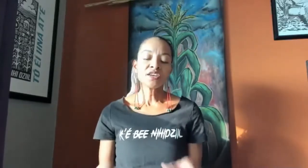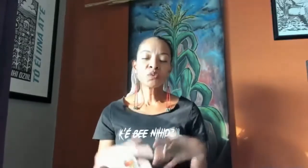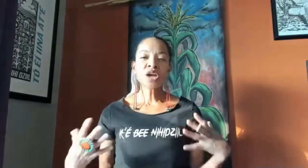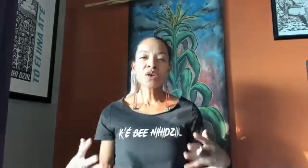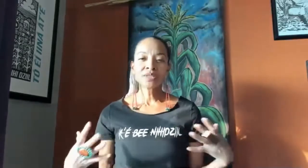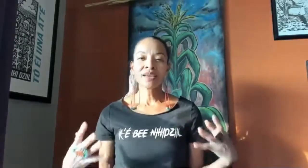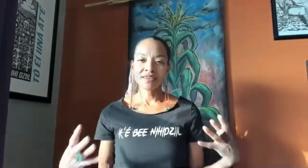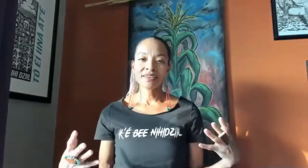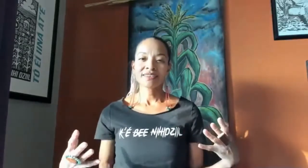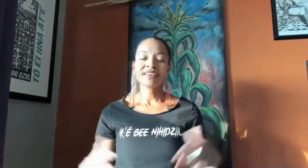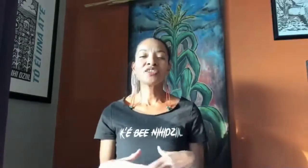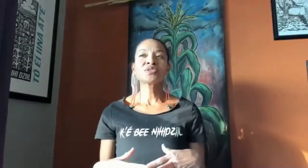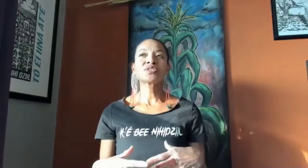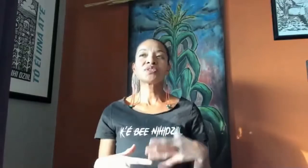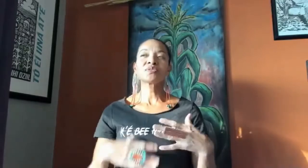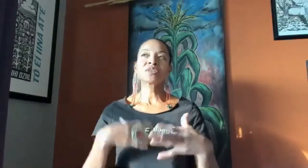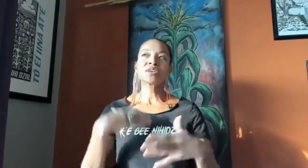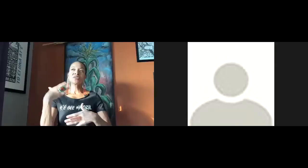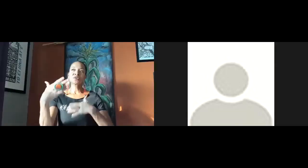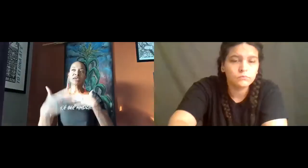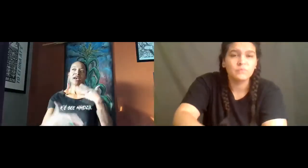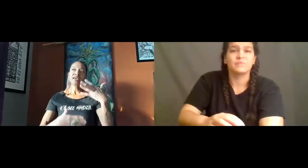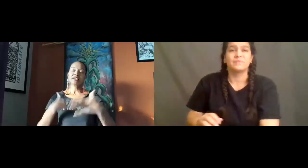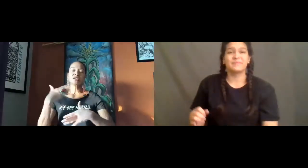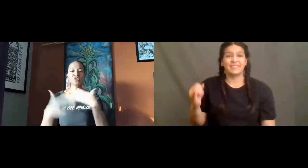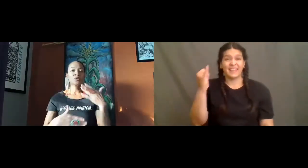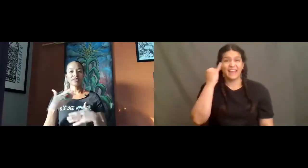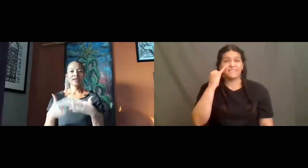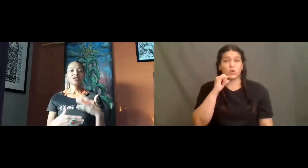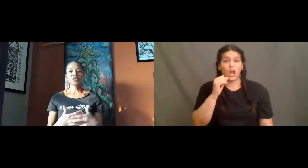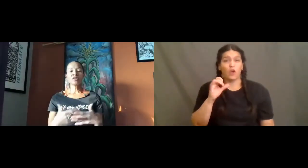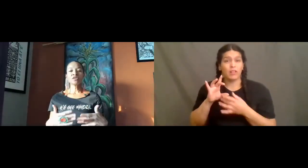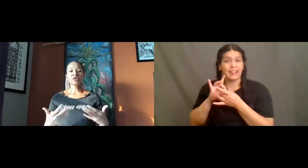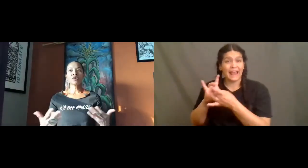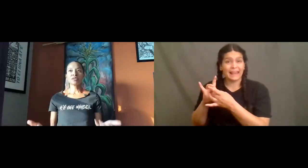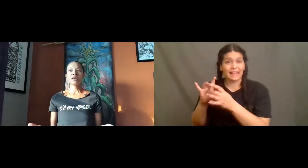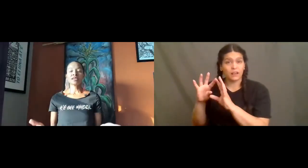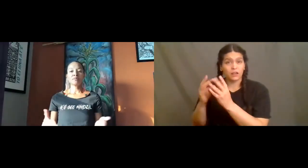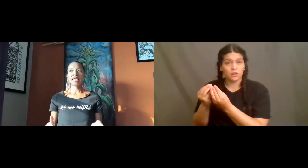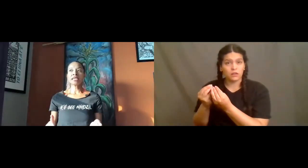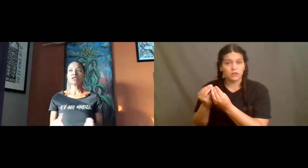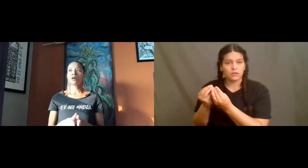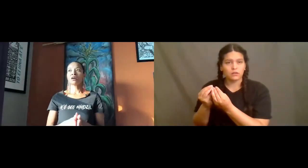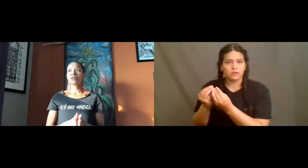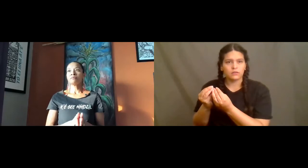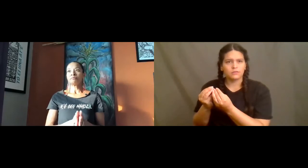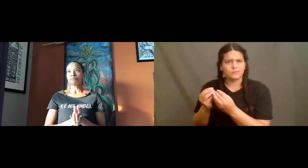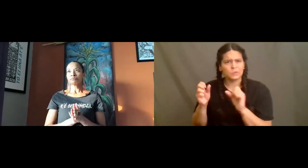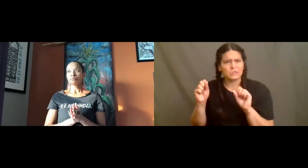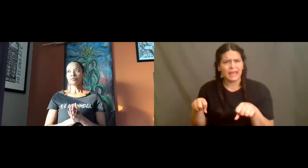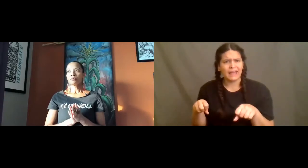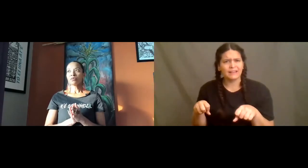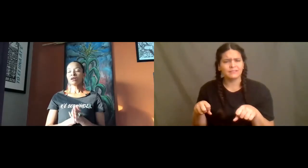And if we're not related, then you know, eh is ongoing. So even if you're not related, depending